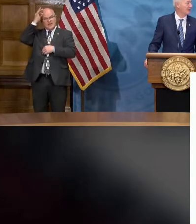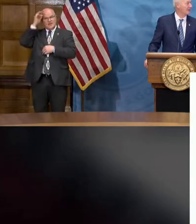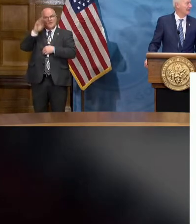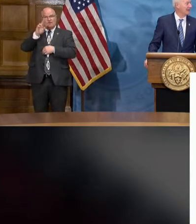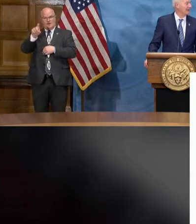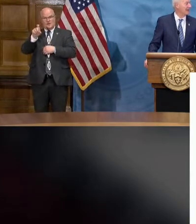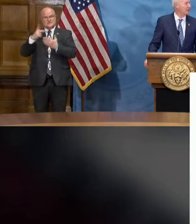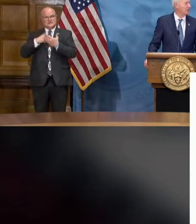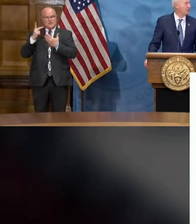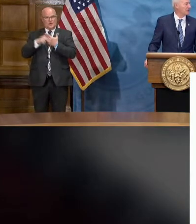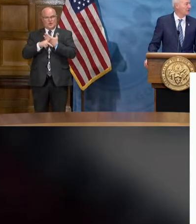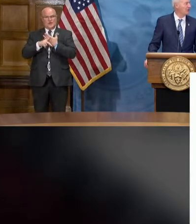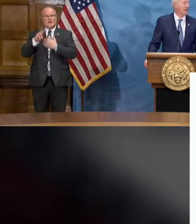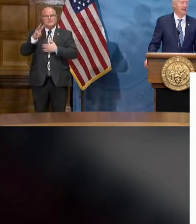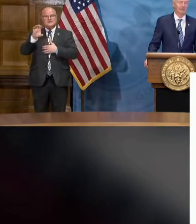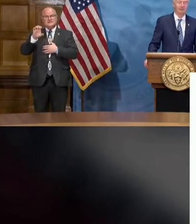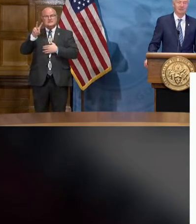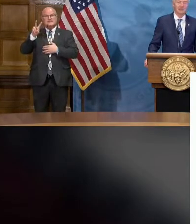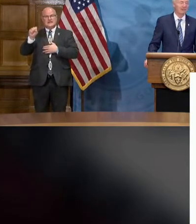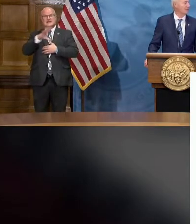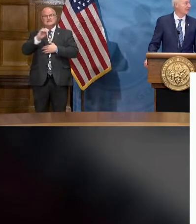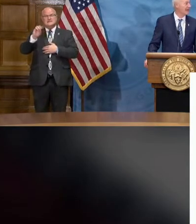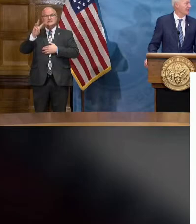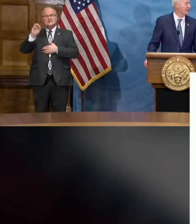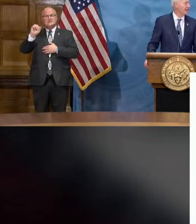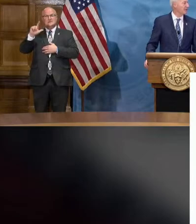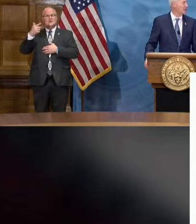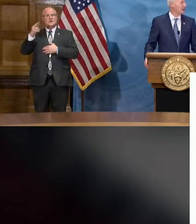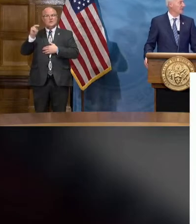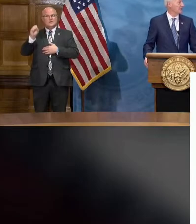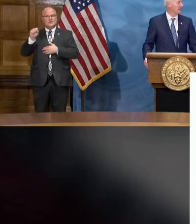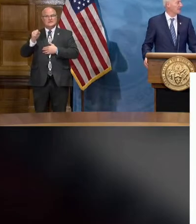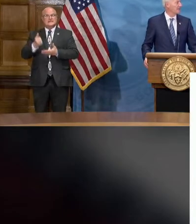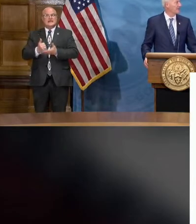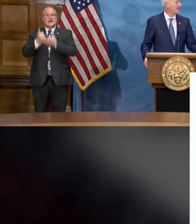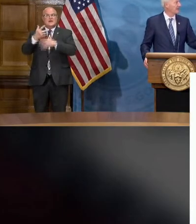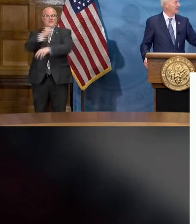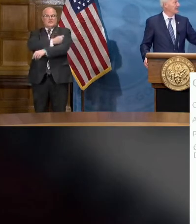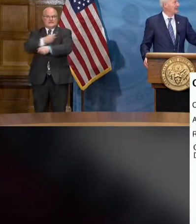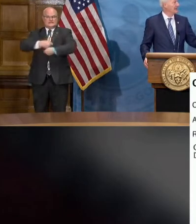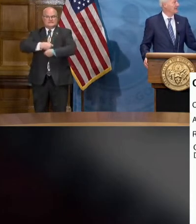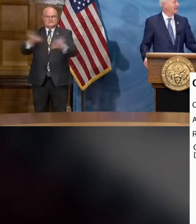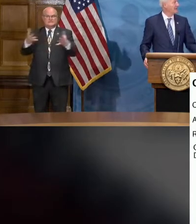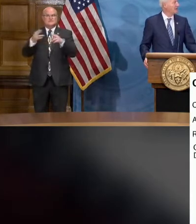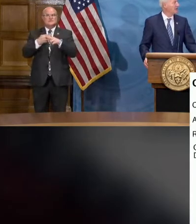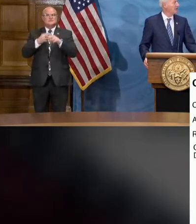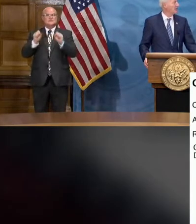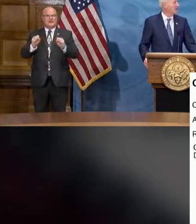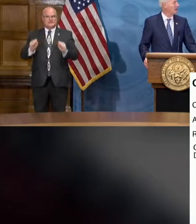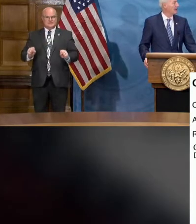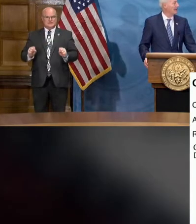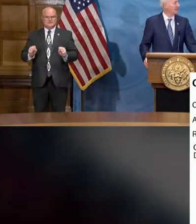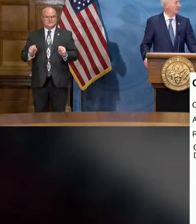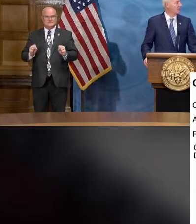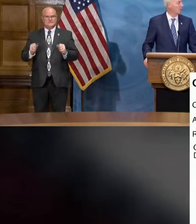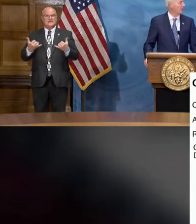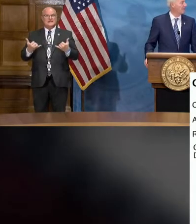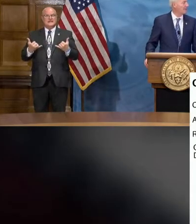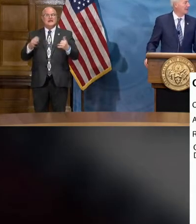program that will continue our efforts to get those vaccines out as quickly as possible. And then let's go on to our